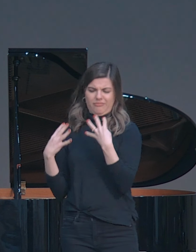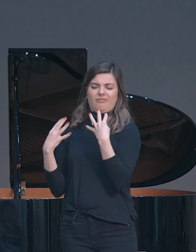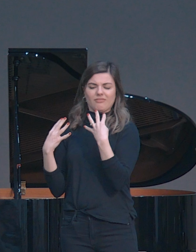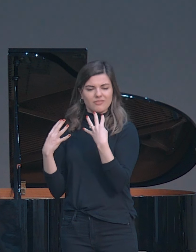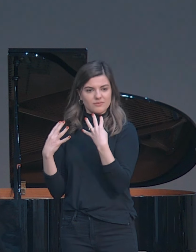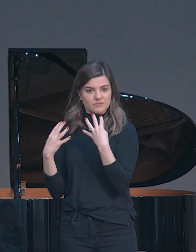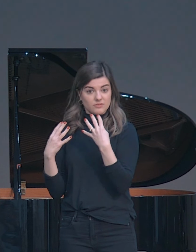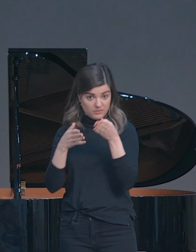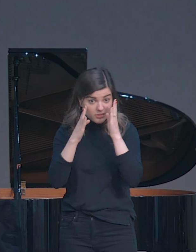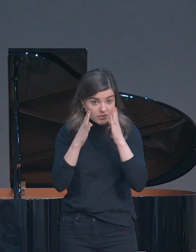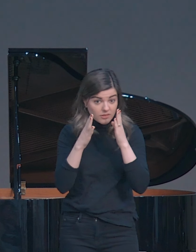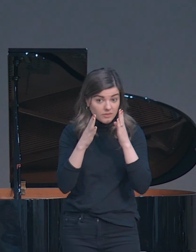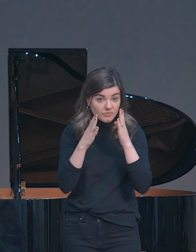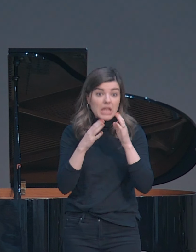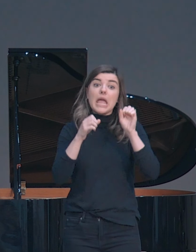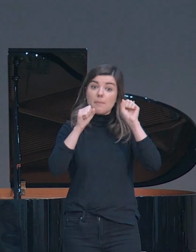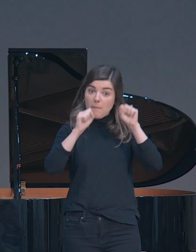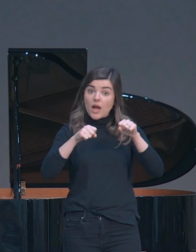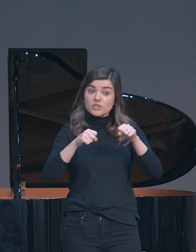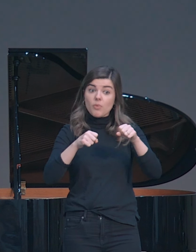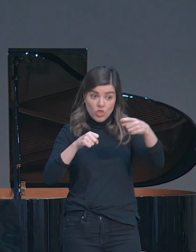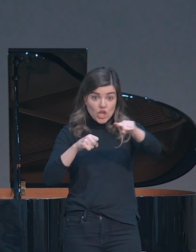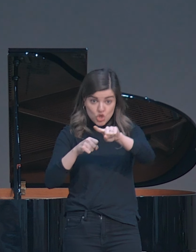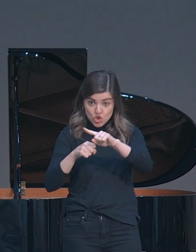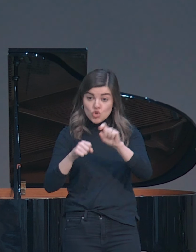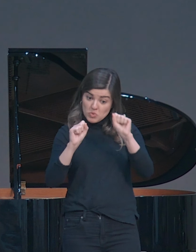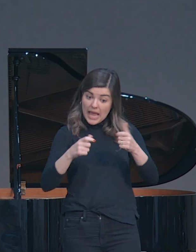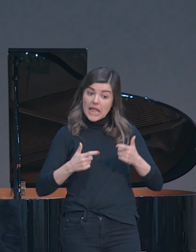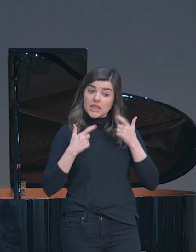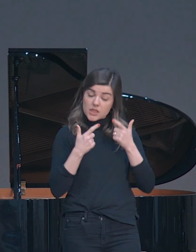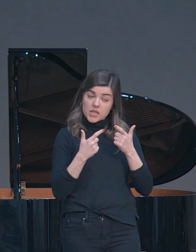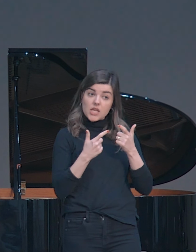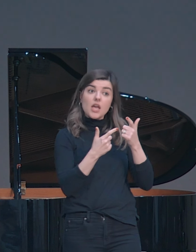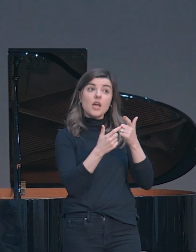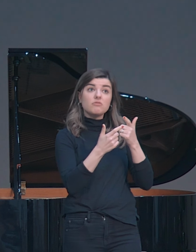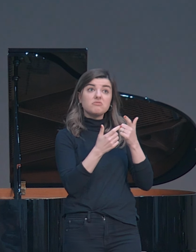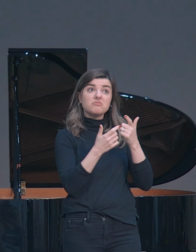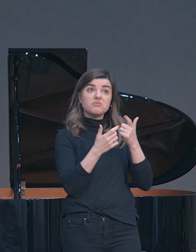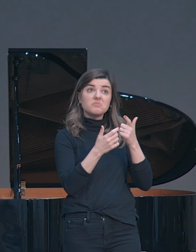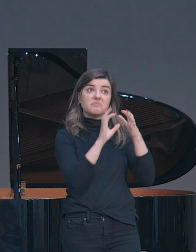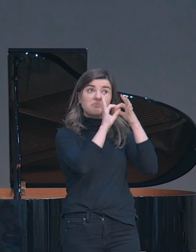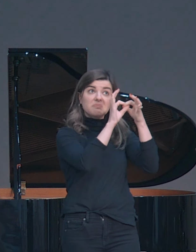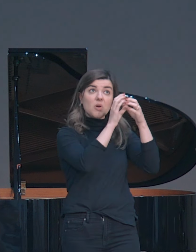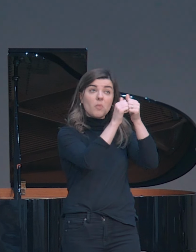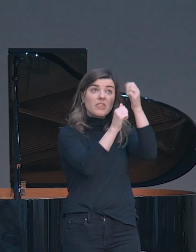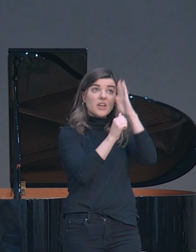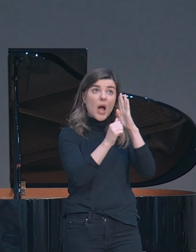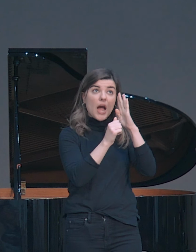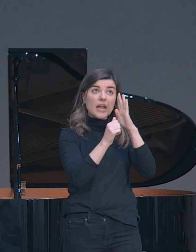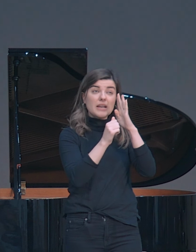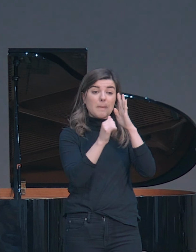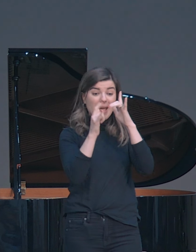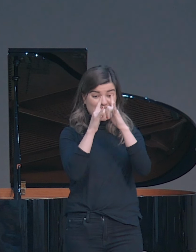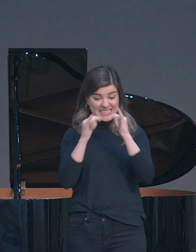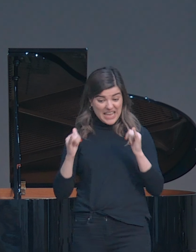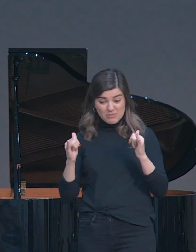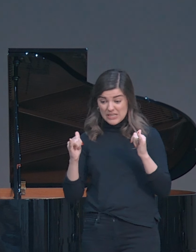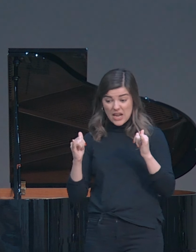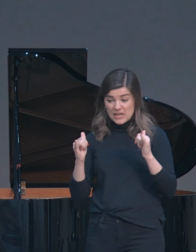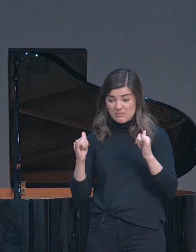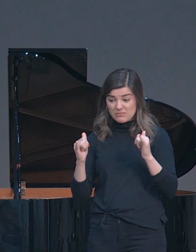Did you hear that? It's possible to live for God in a way that is not for